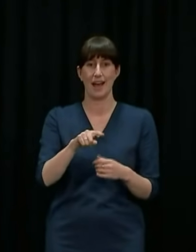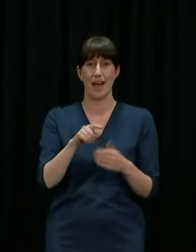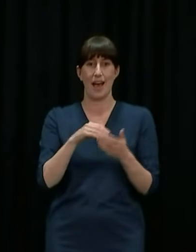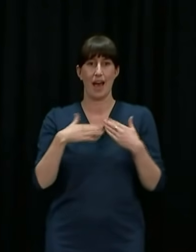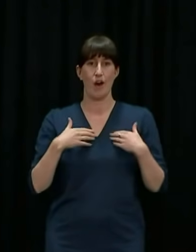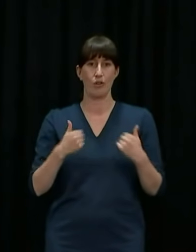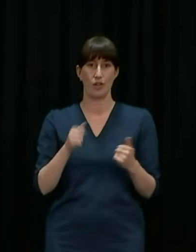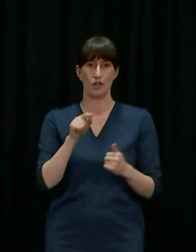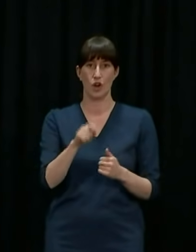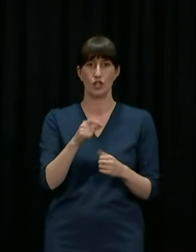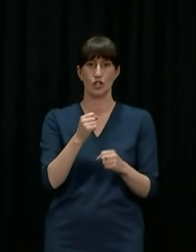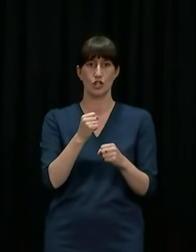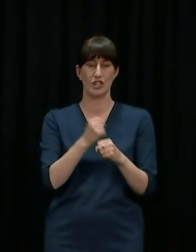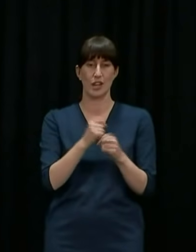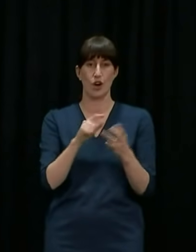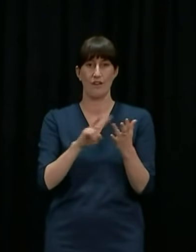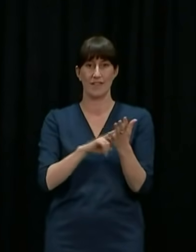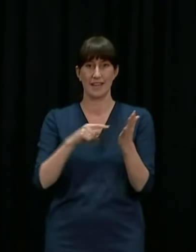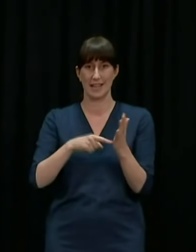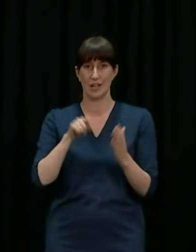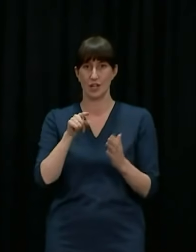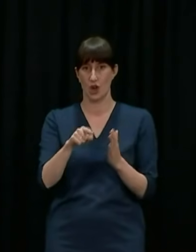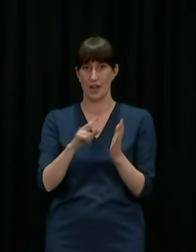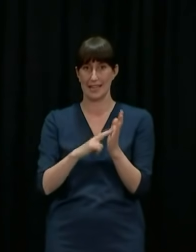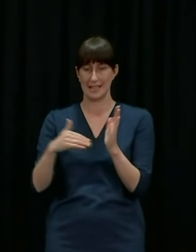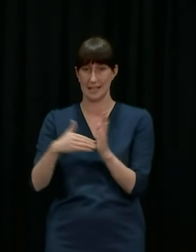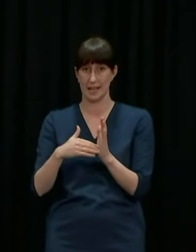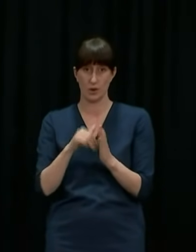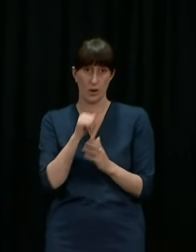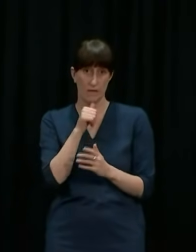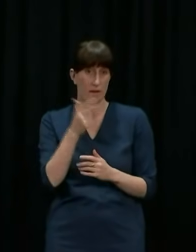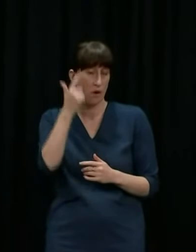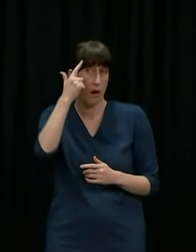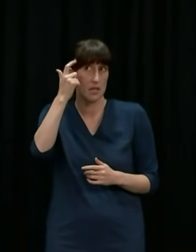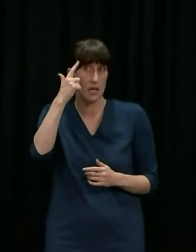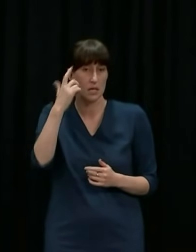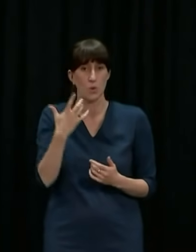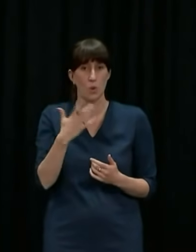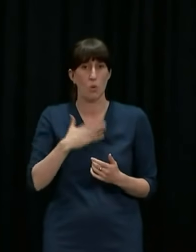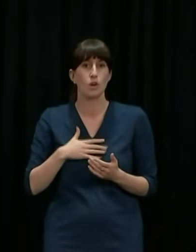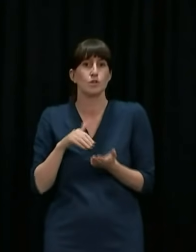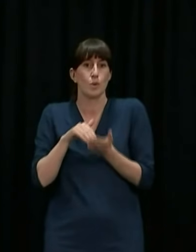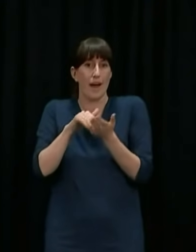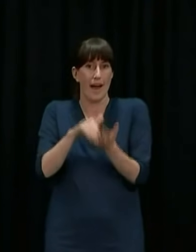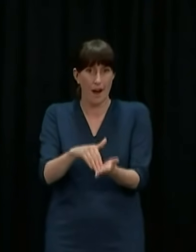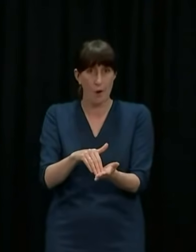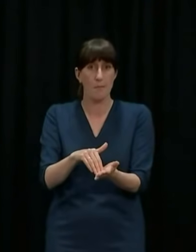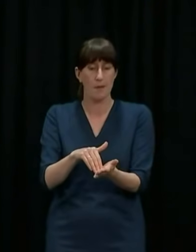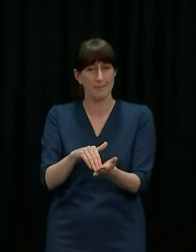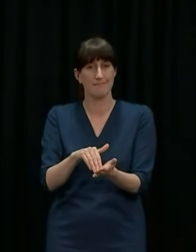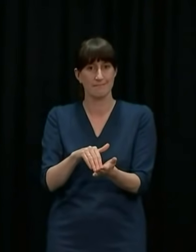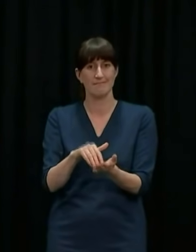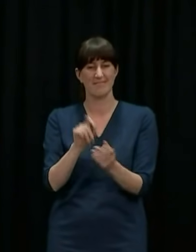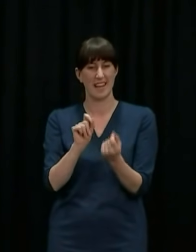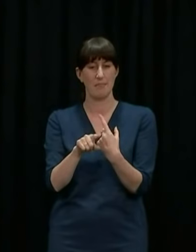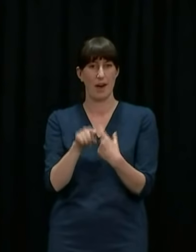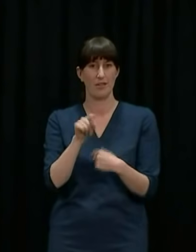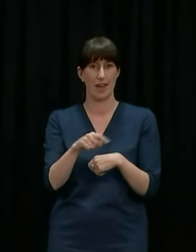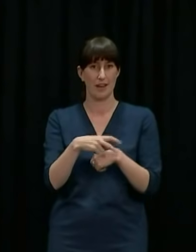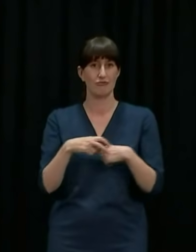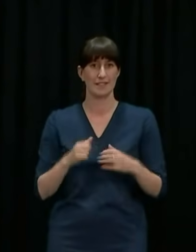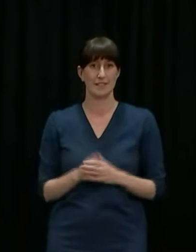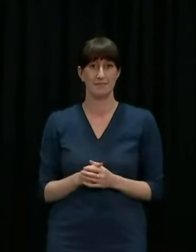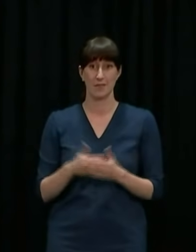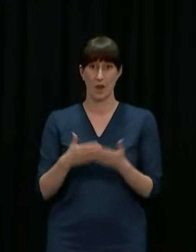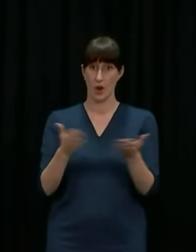helpvaccinate@health.govt.nz, for those who have ideas or who want to offer additional contributions to the national effort over the coming